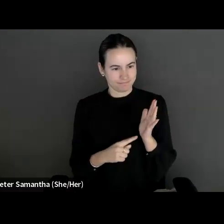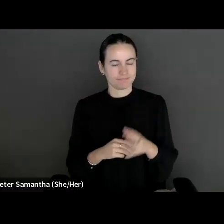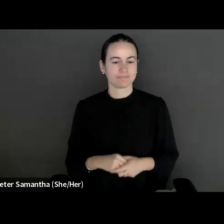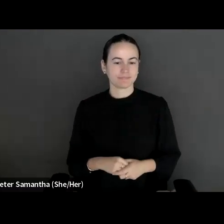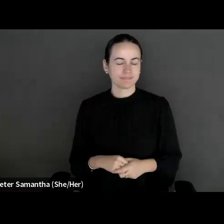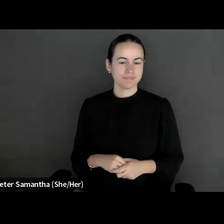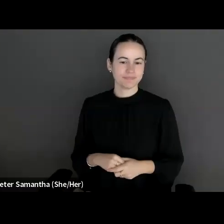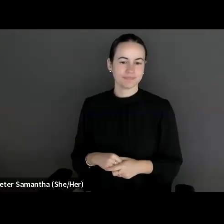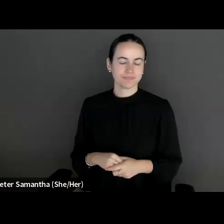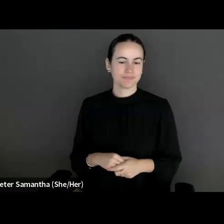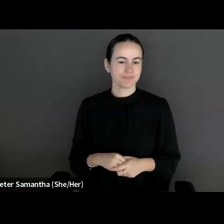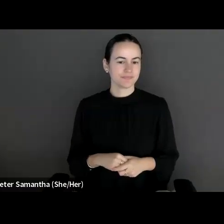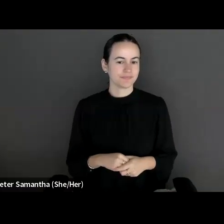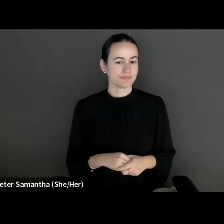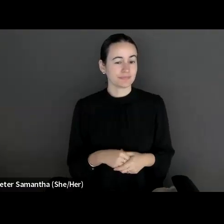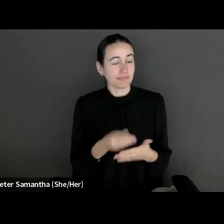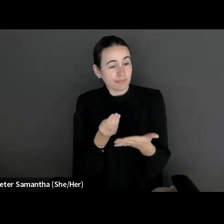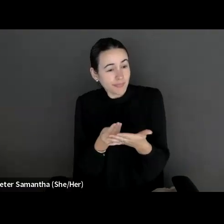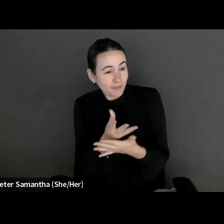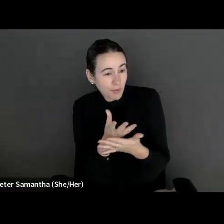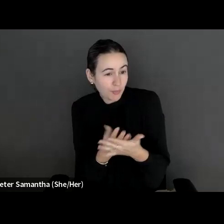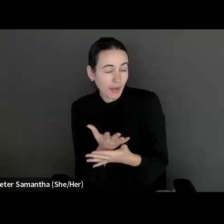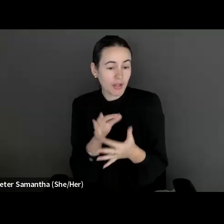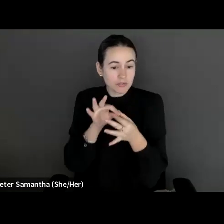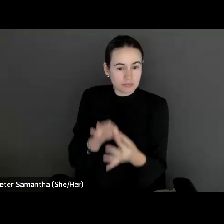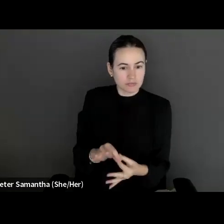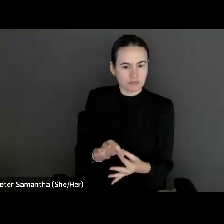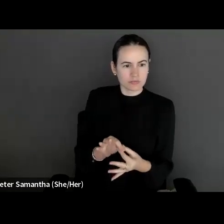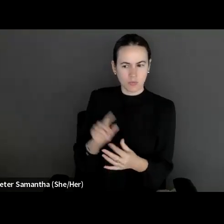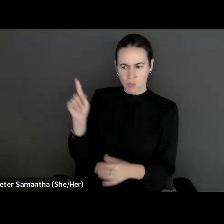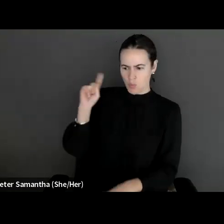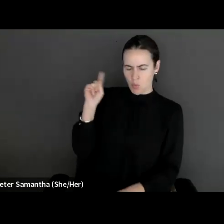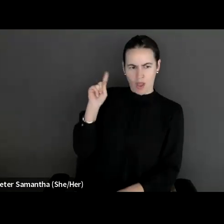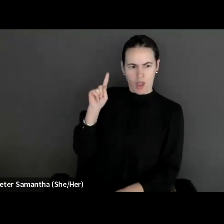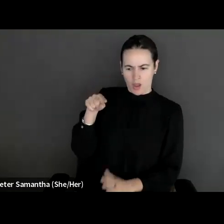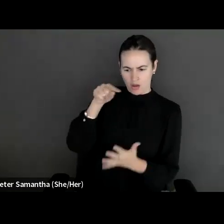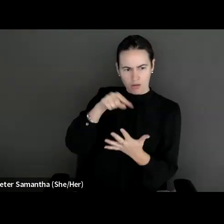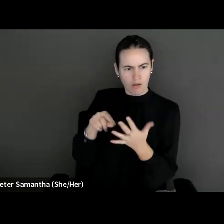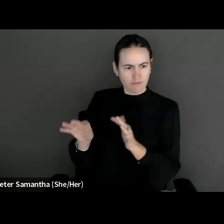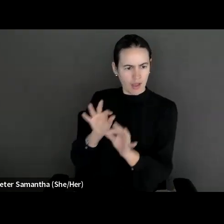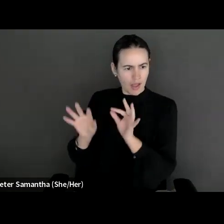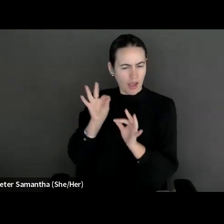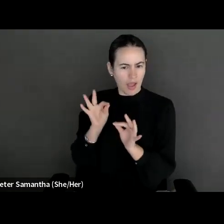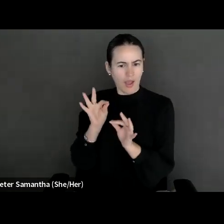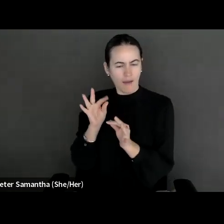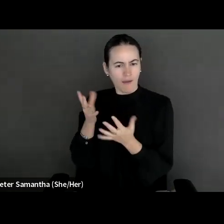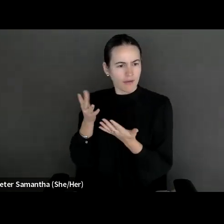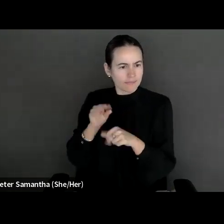often no information provided about the possible sources that may influence constructs and rating